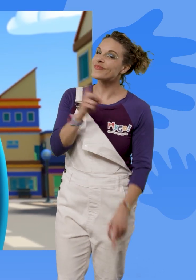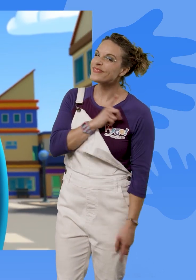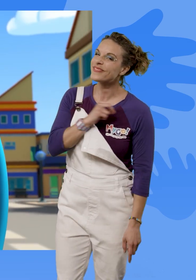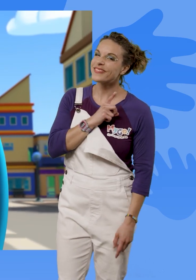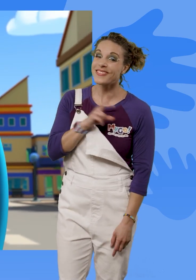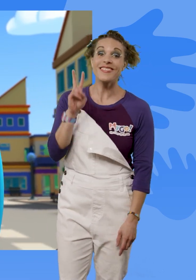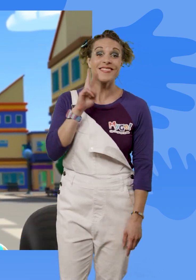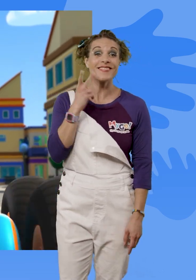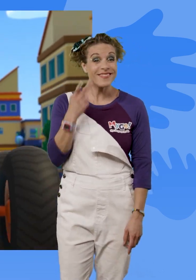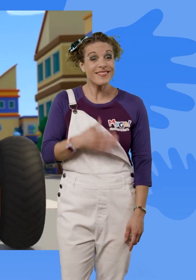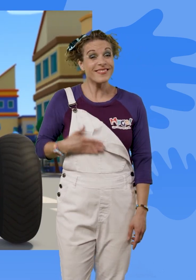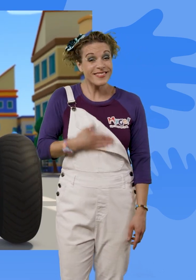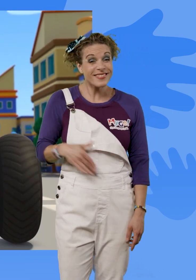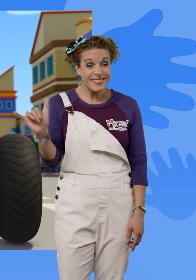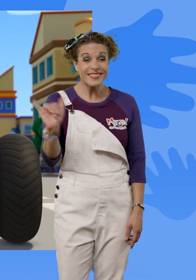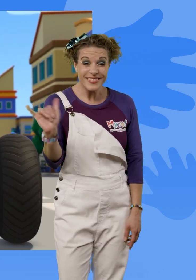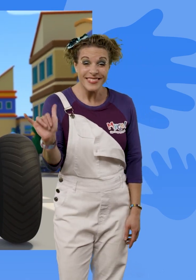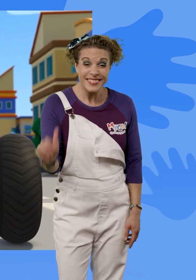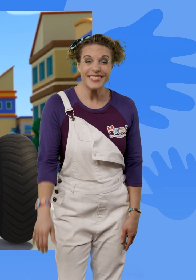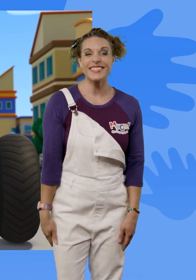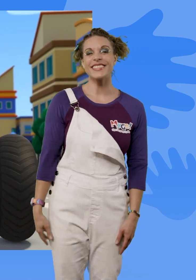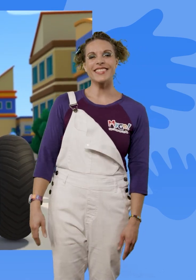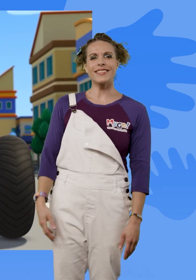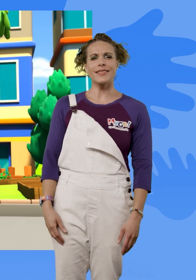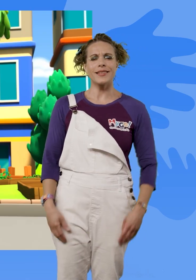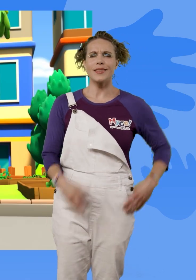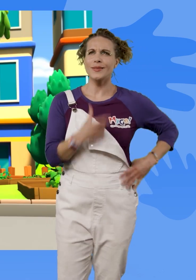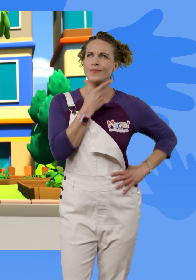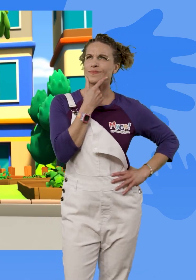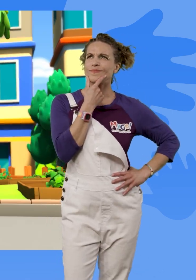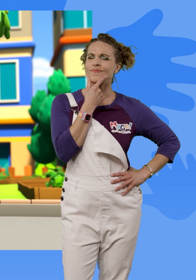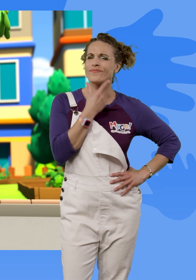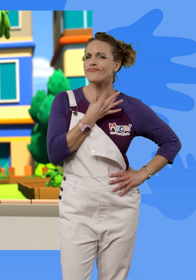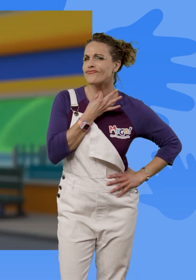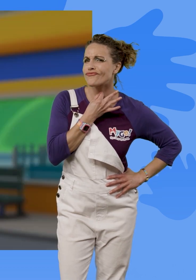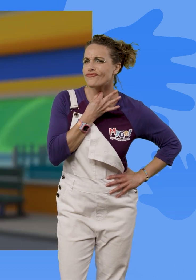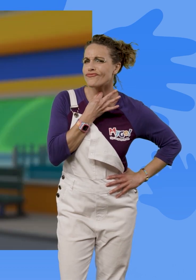You're right, D.Bo. Vegetables are yummy too.